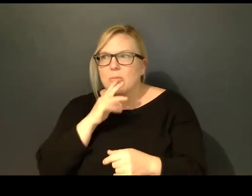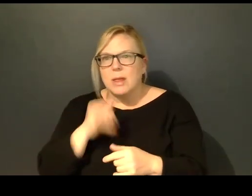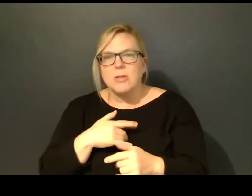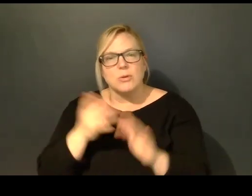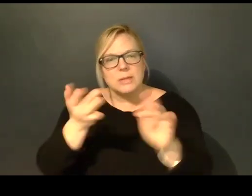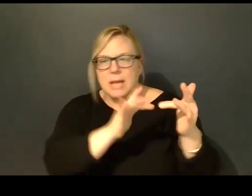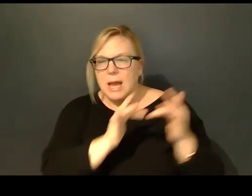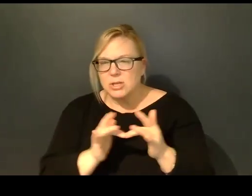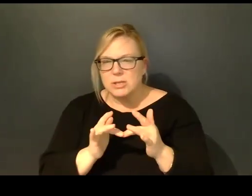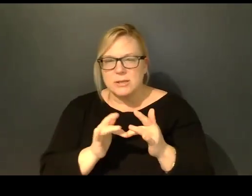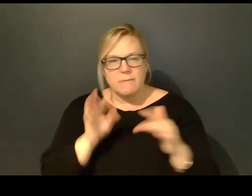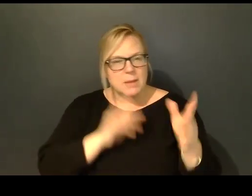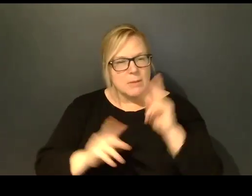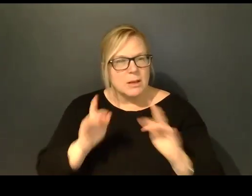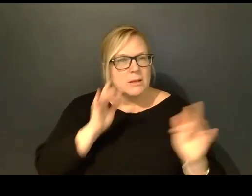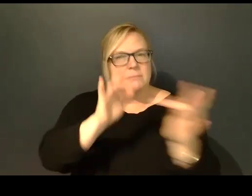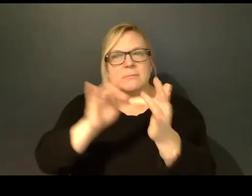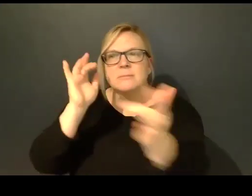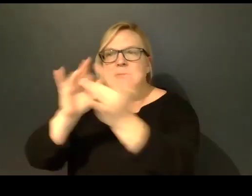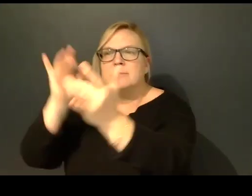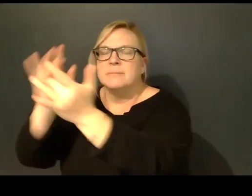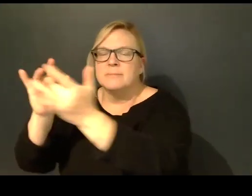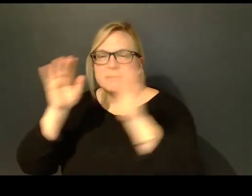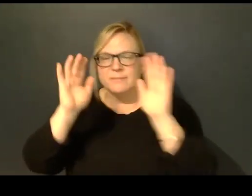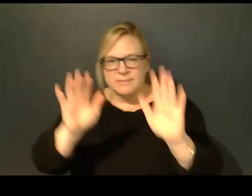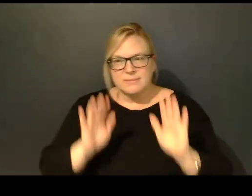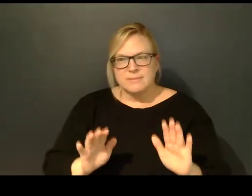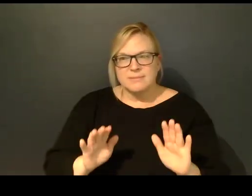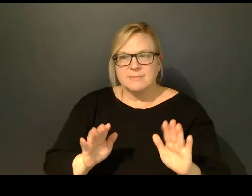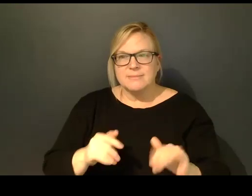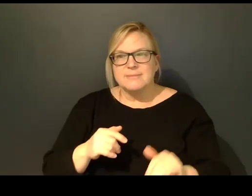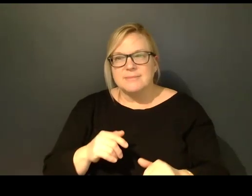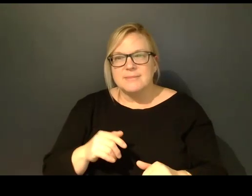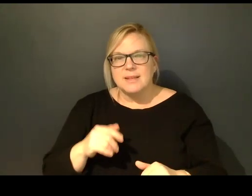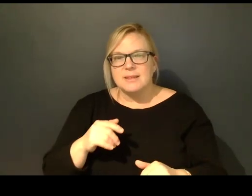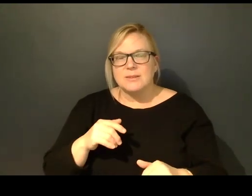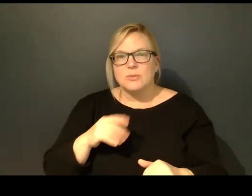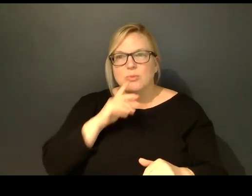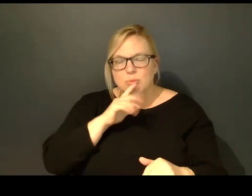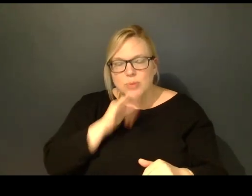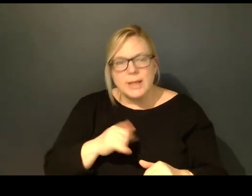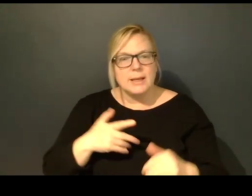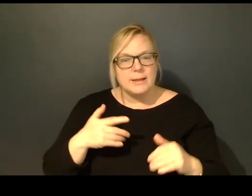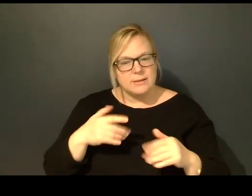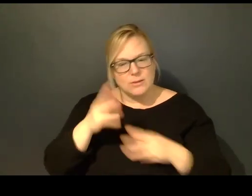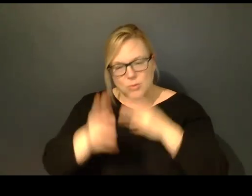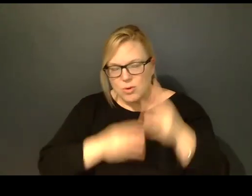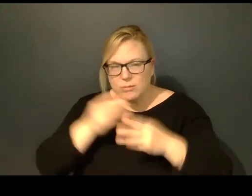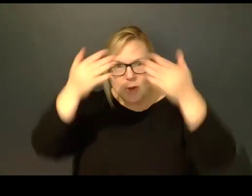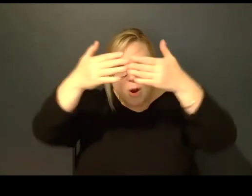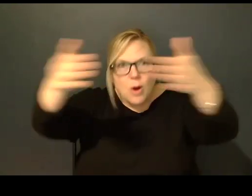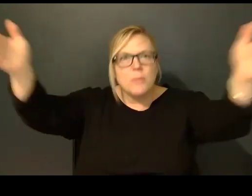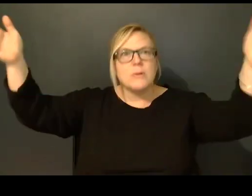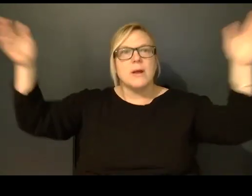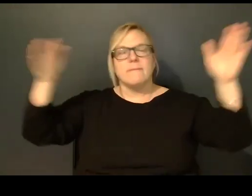connect, to find out, to it has really opened up the world for people who are blind and